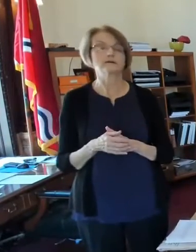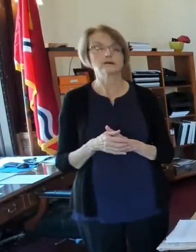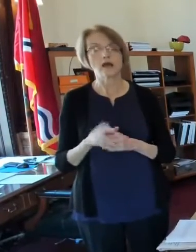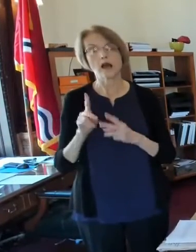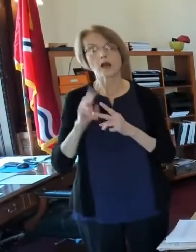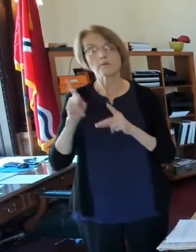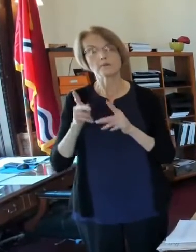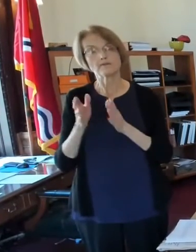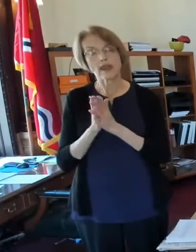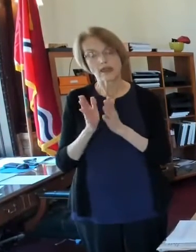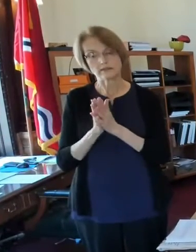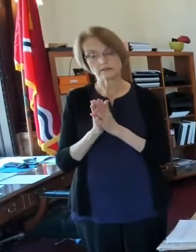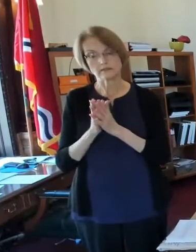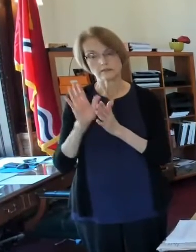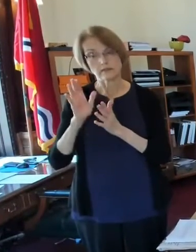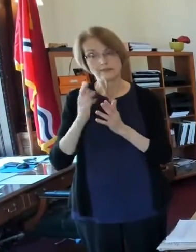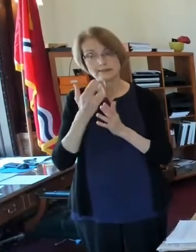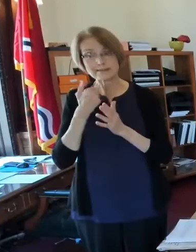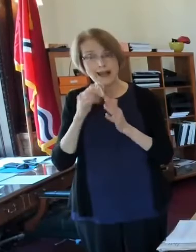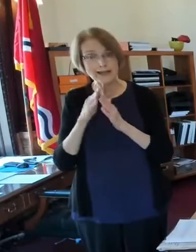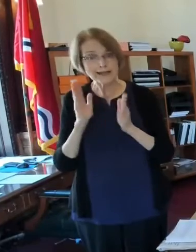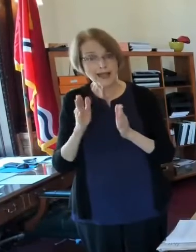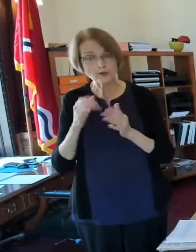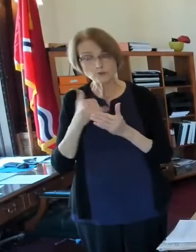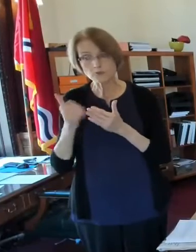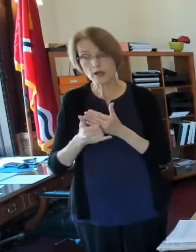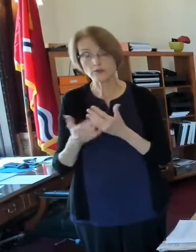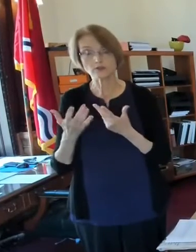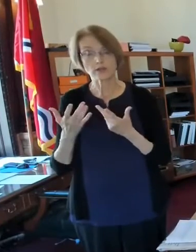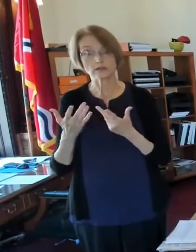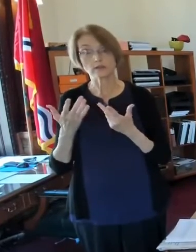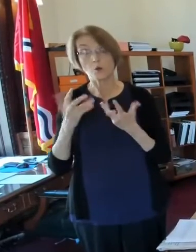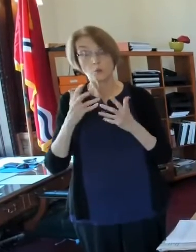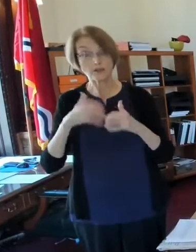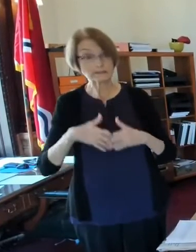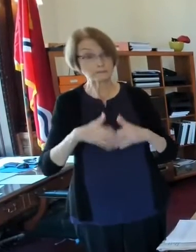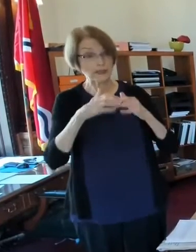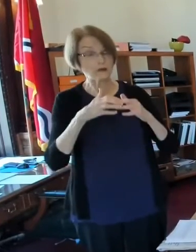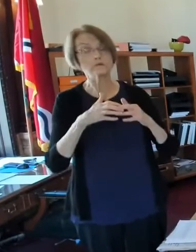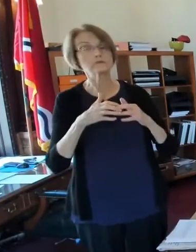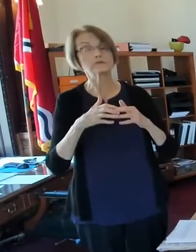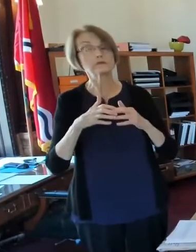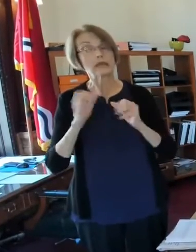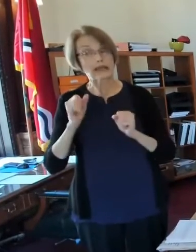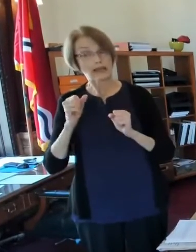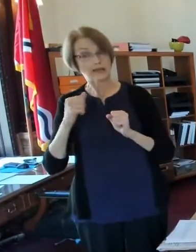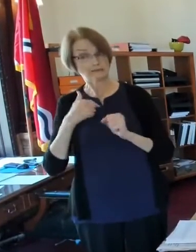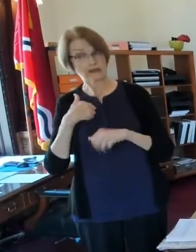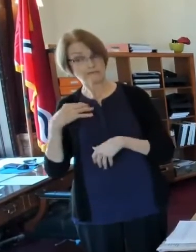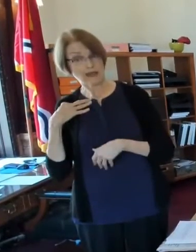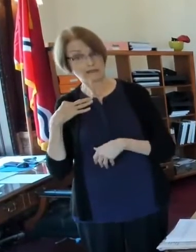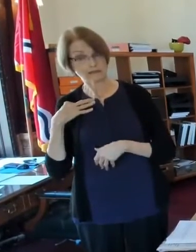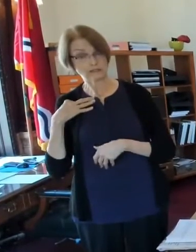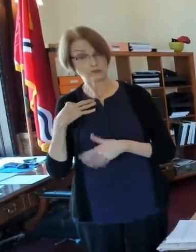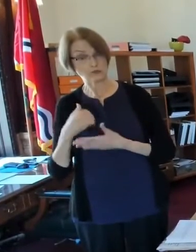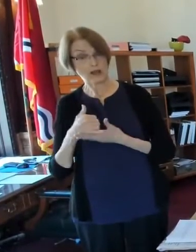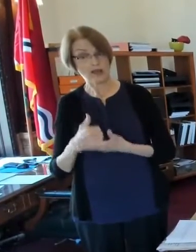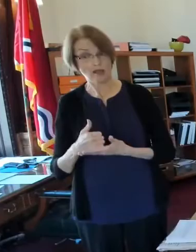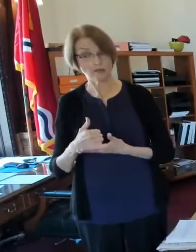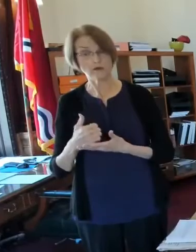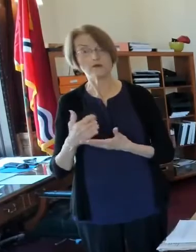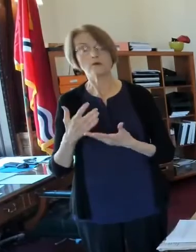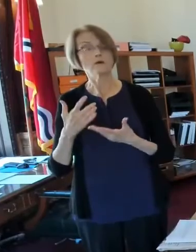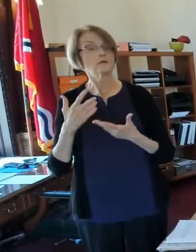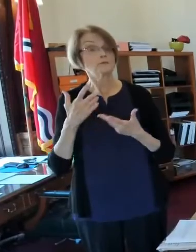do you know with this project, are there volunteer opportunities once it's built, and do they need help actually constructing the